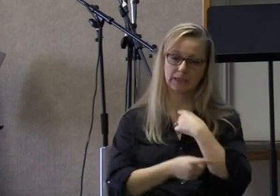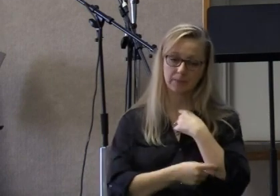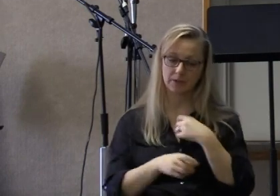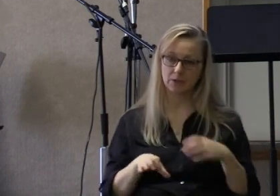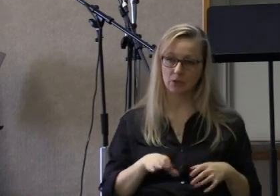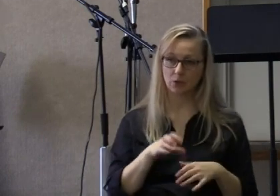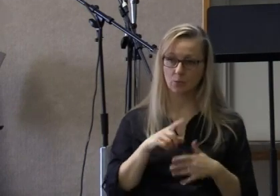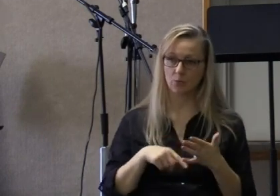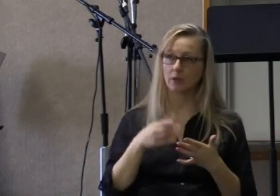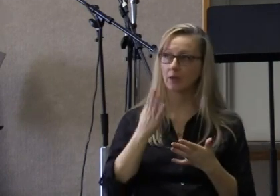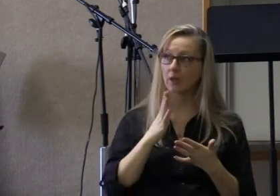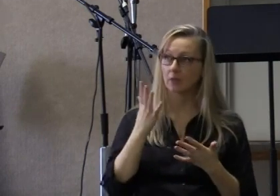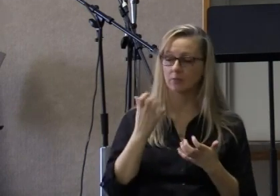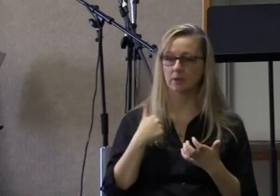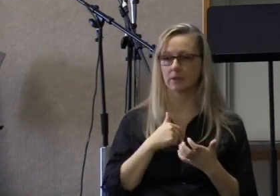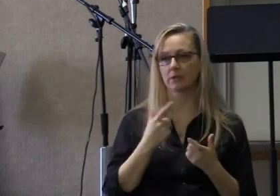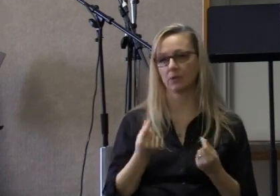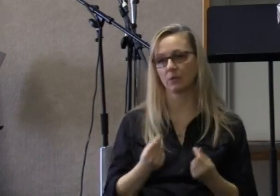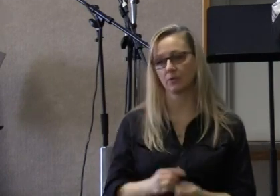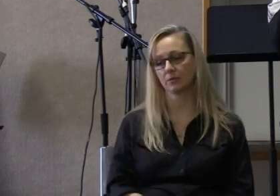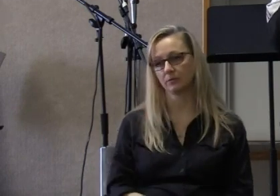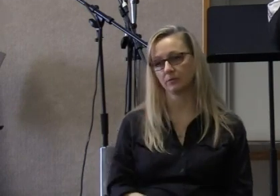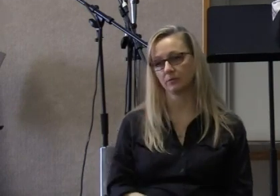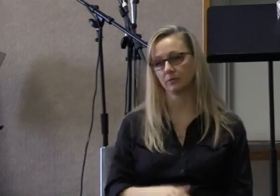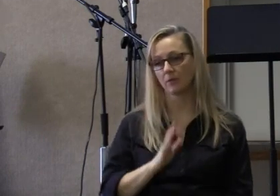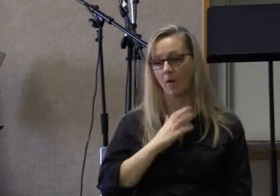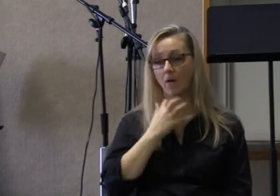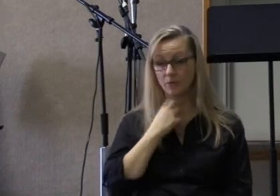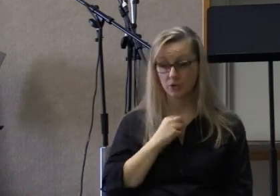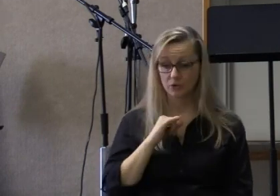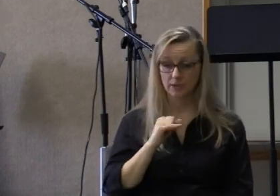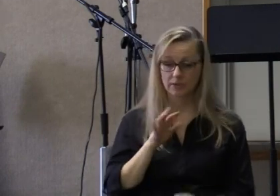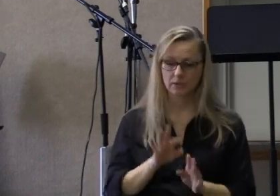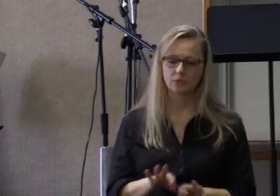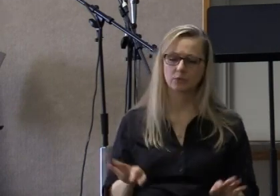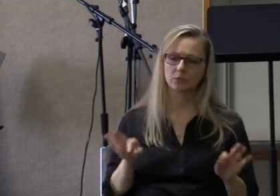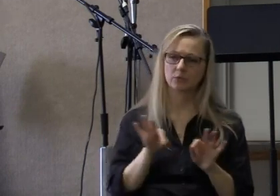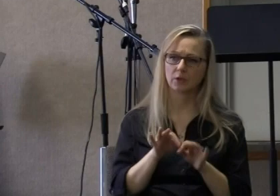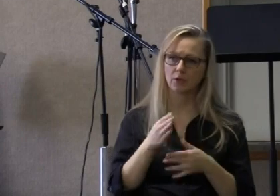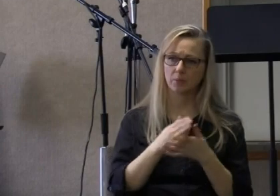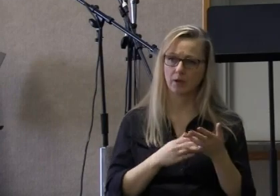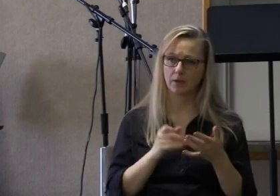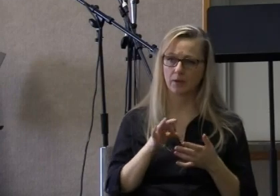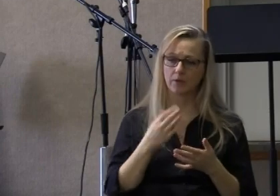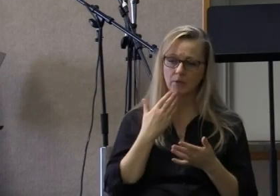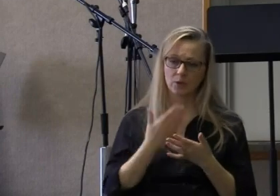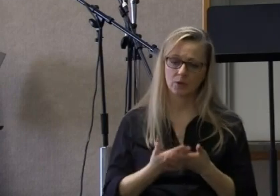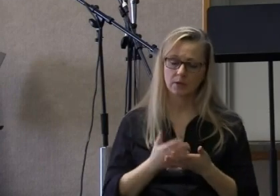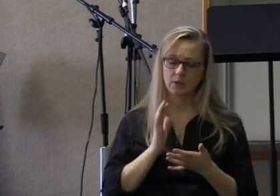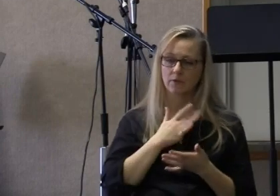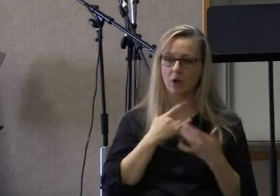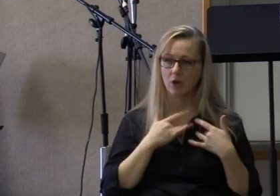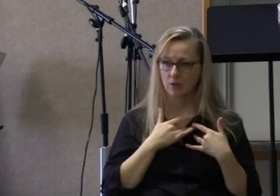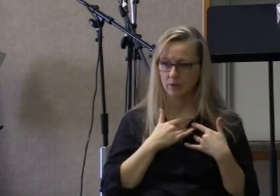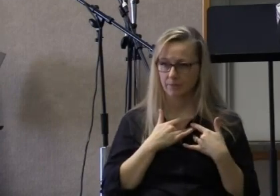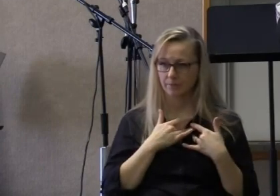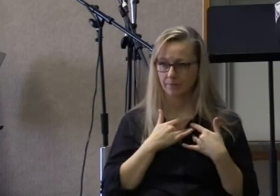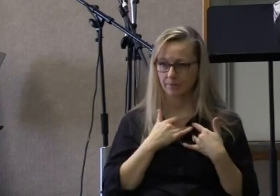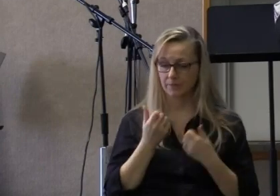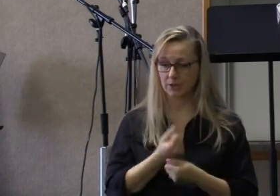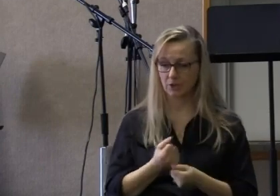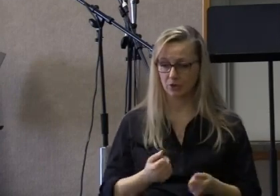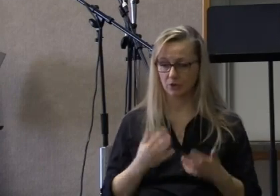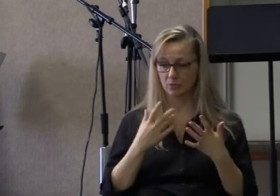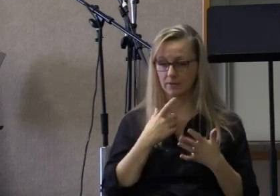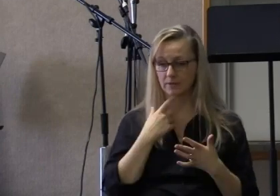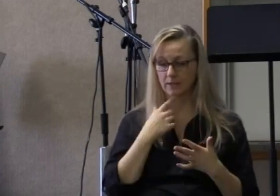wants us to do. Our treasure is the critical part of the goodness of our heart. Yeshua put it